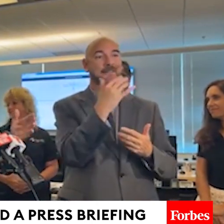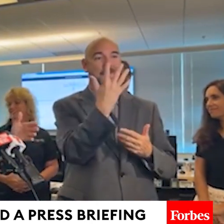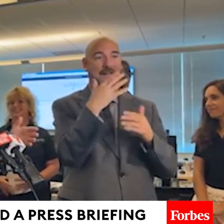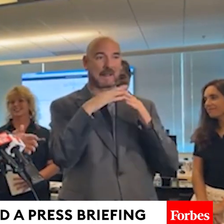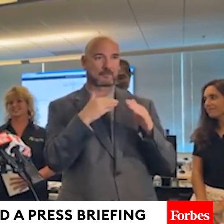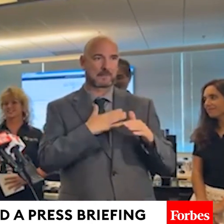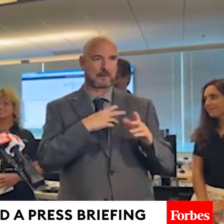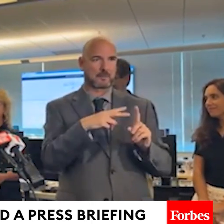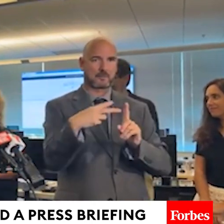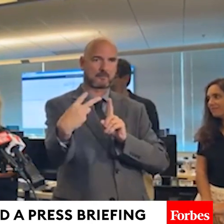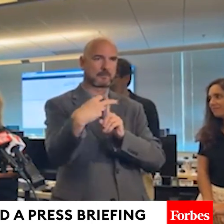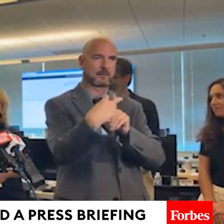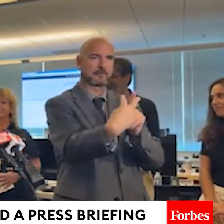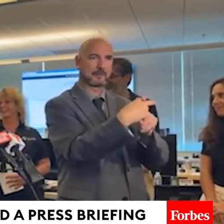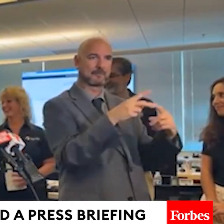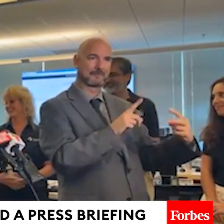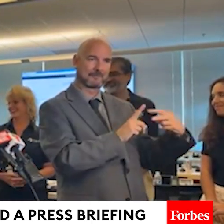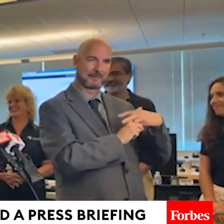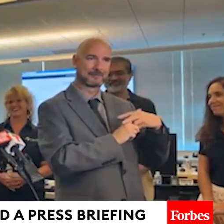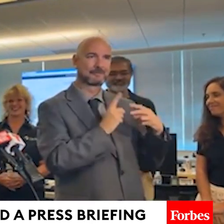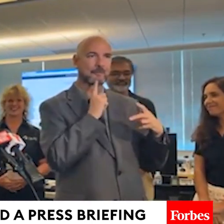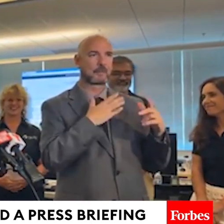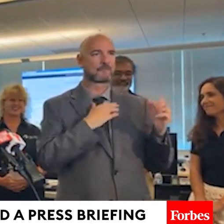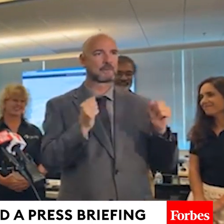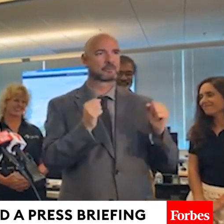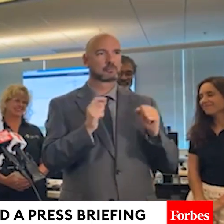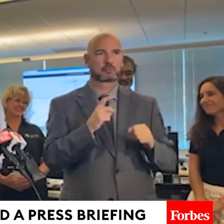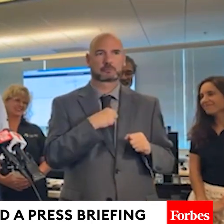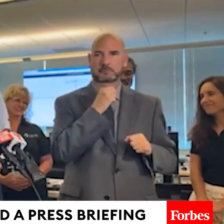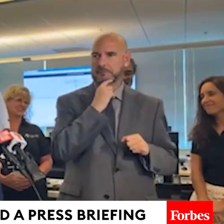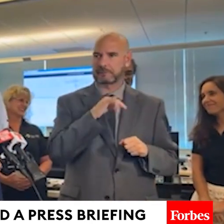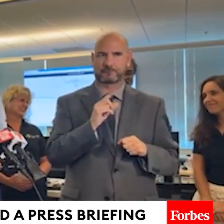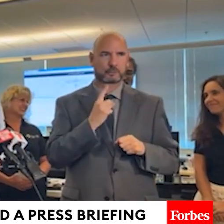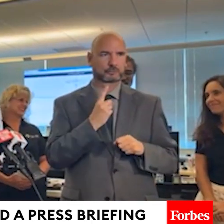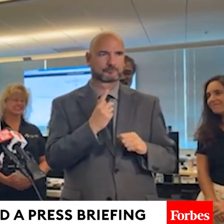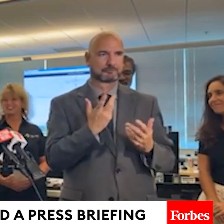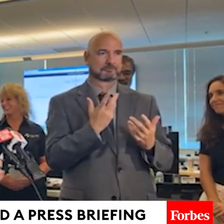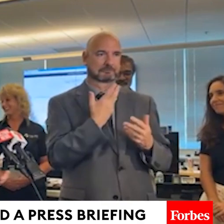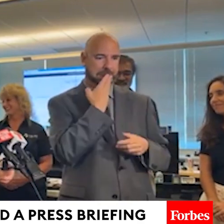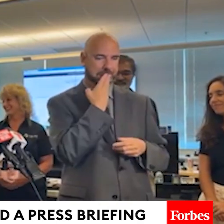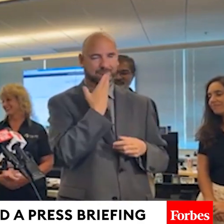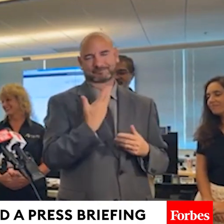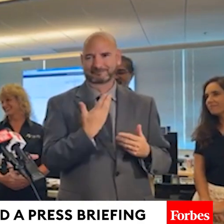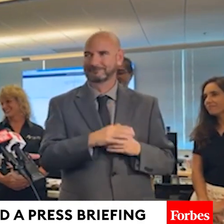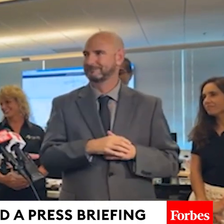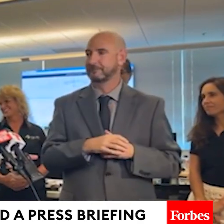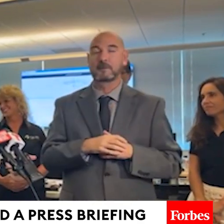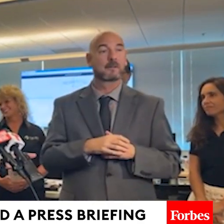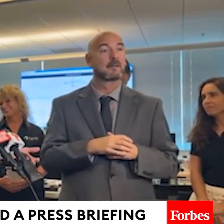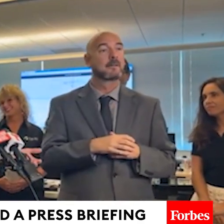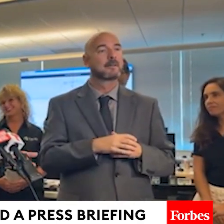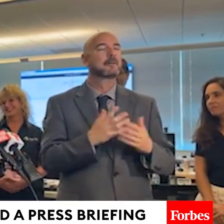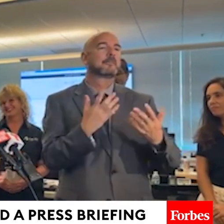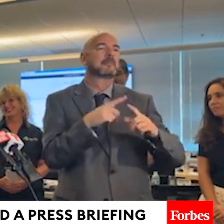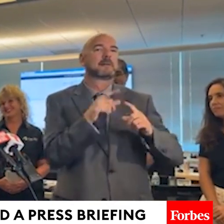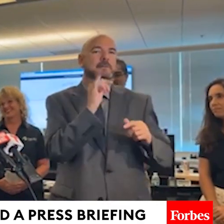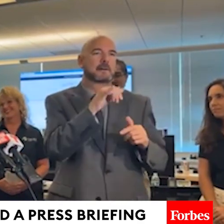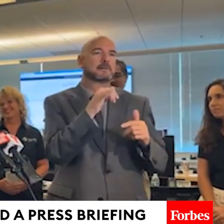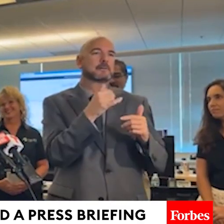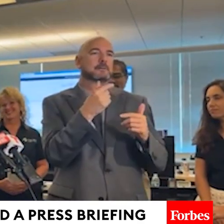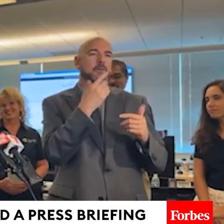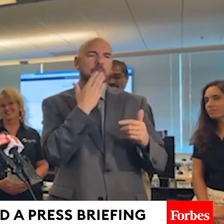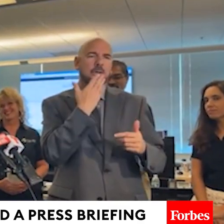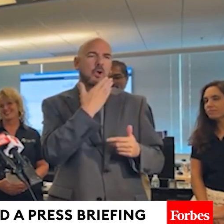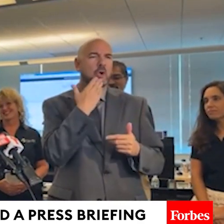or something, but it isn't. It can it can handle it. But you know, be a good neighbor. Help